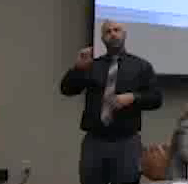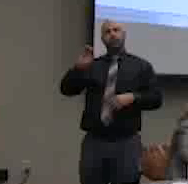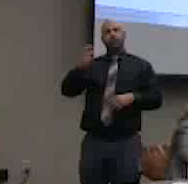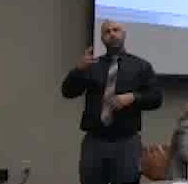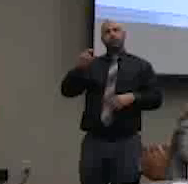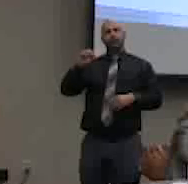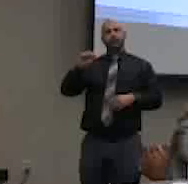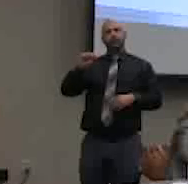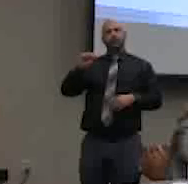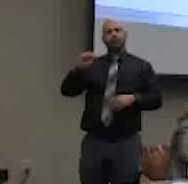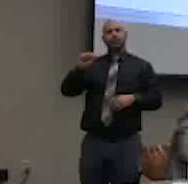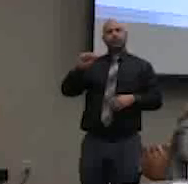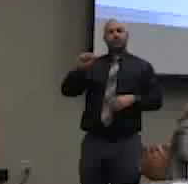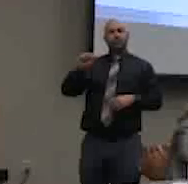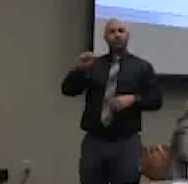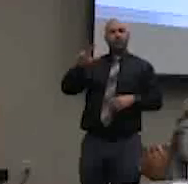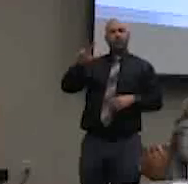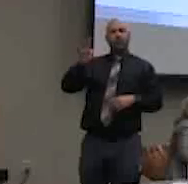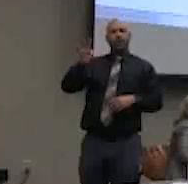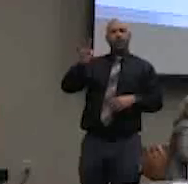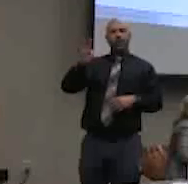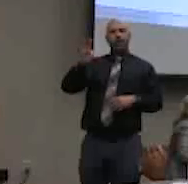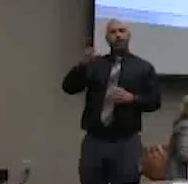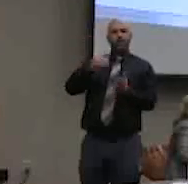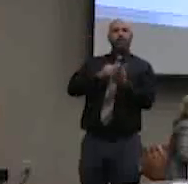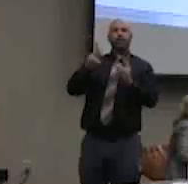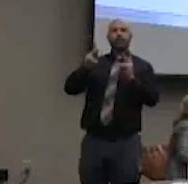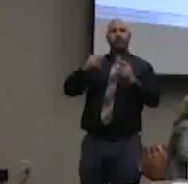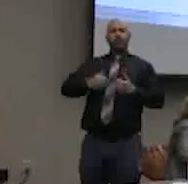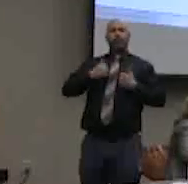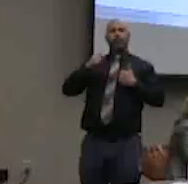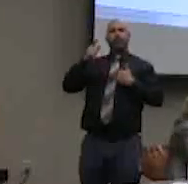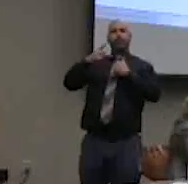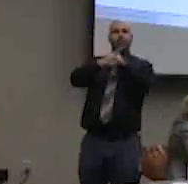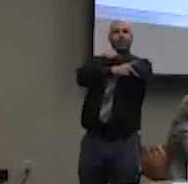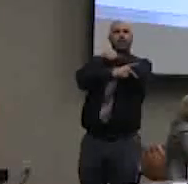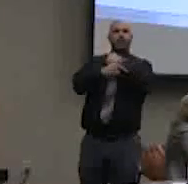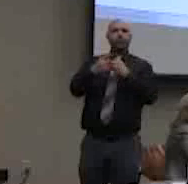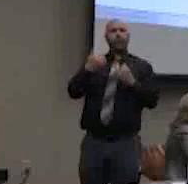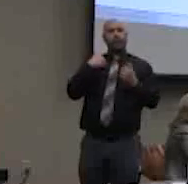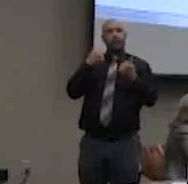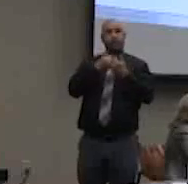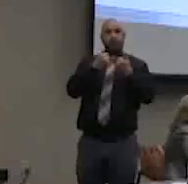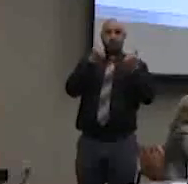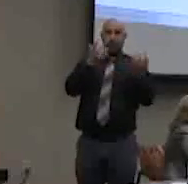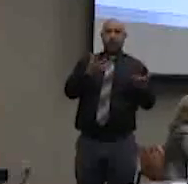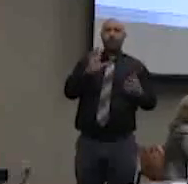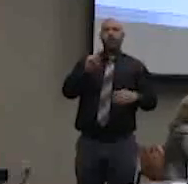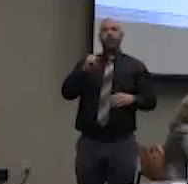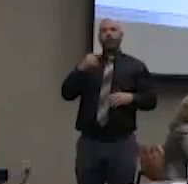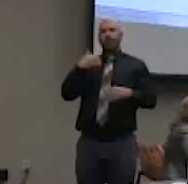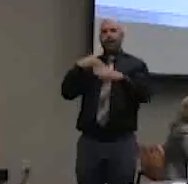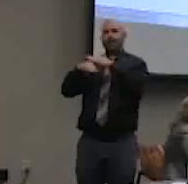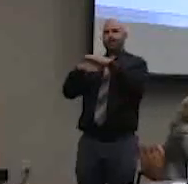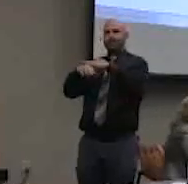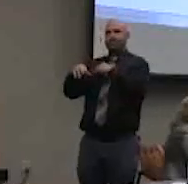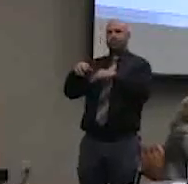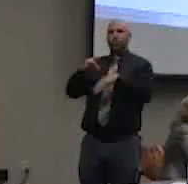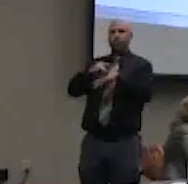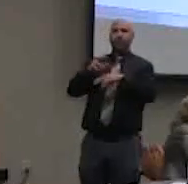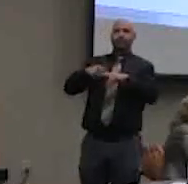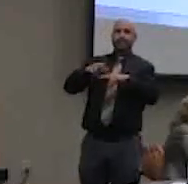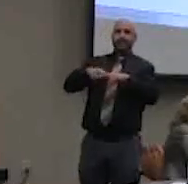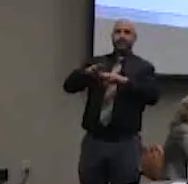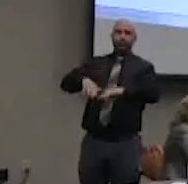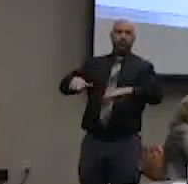we have our share of challenges for many things we do, including access to quality seats and other childhood. But over the years of working